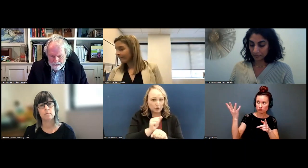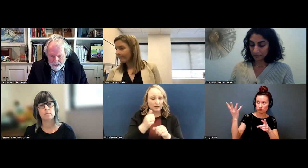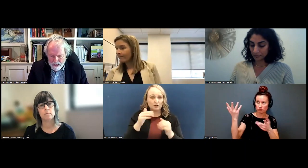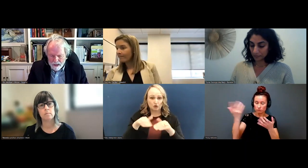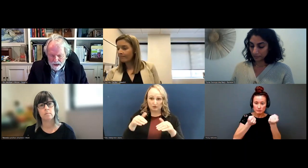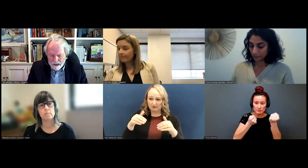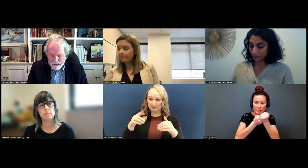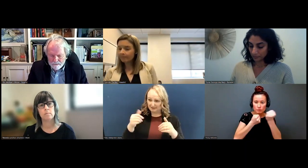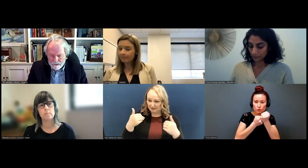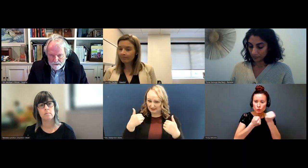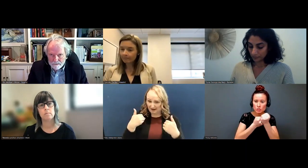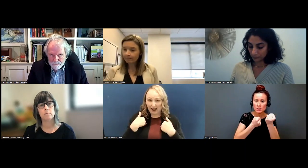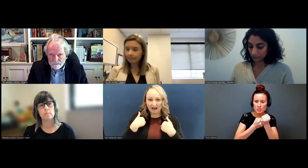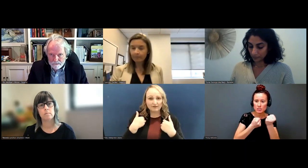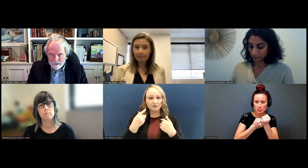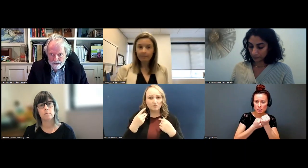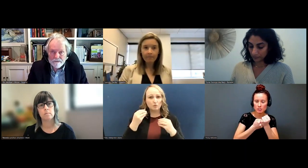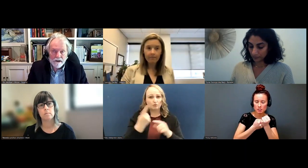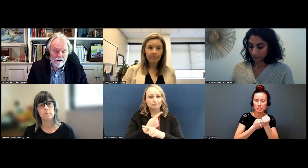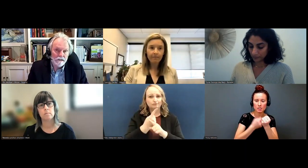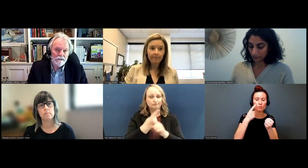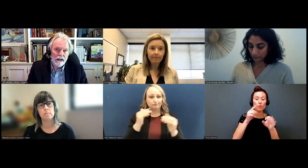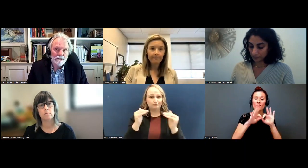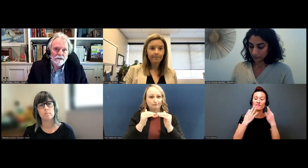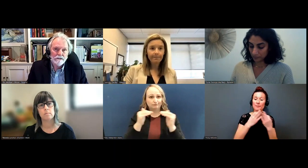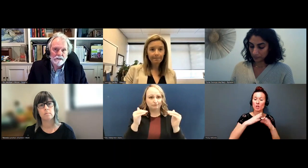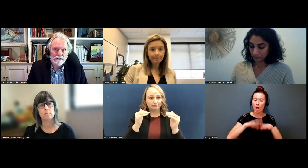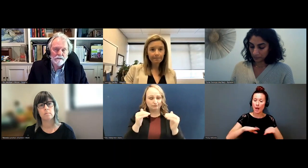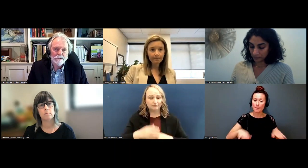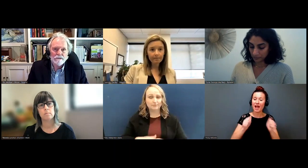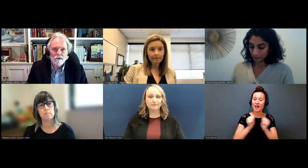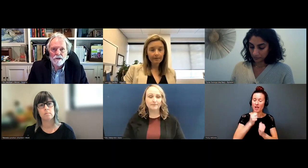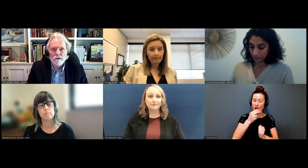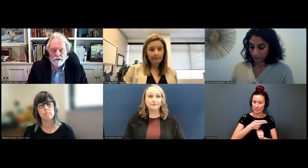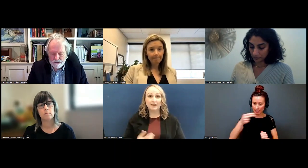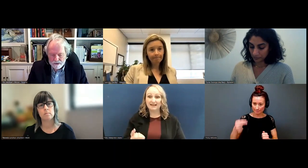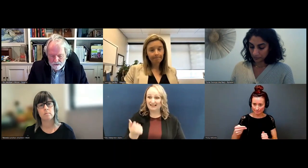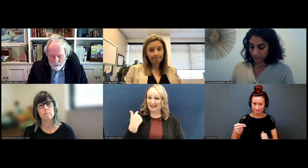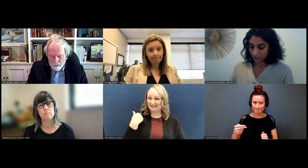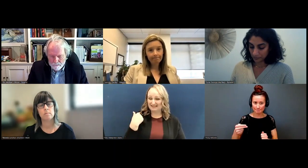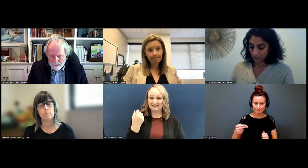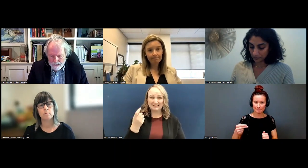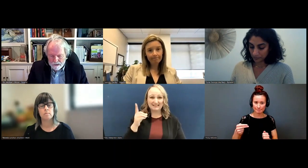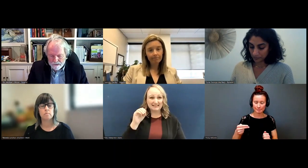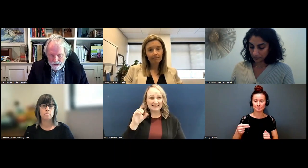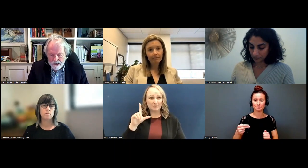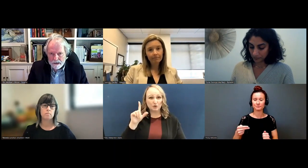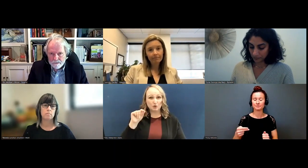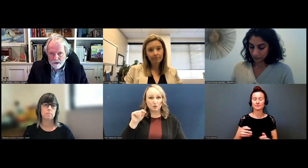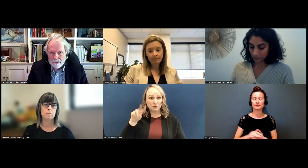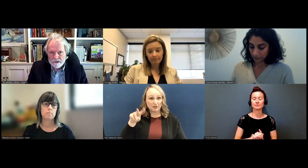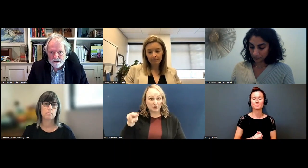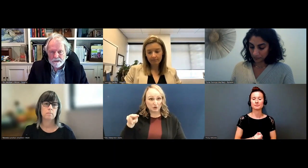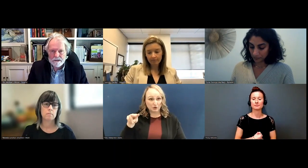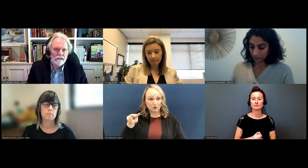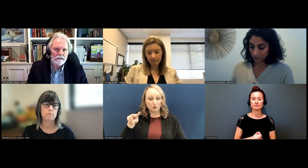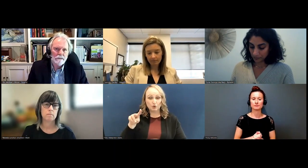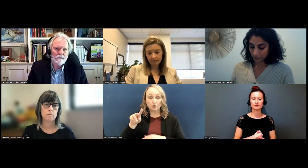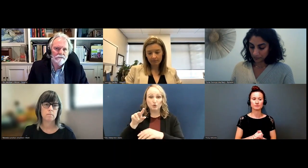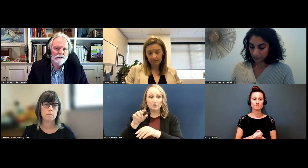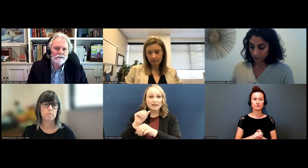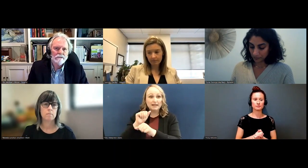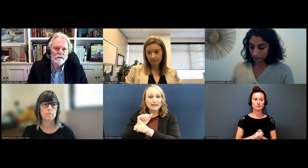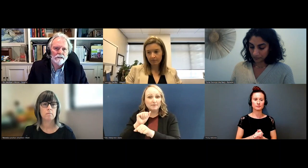I think. At the very end of last year, in December of 2022, the employment insurance